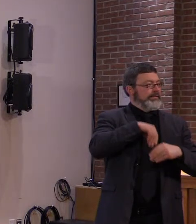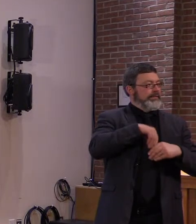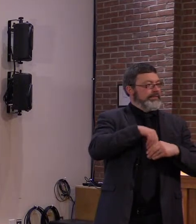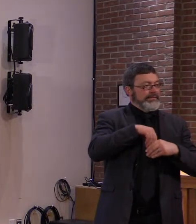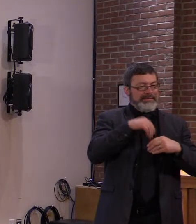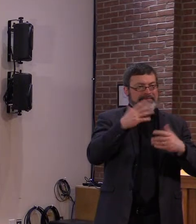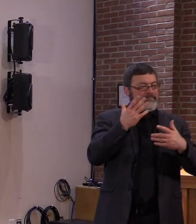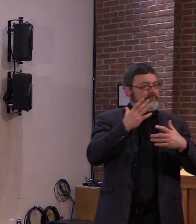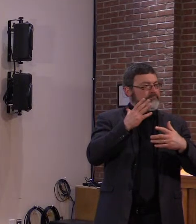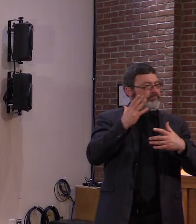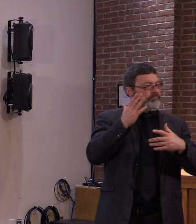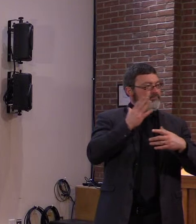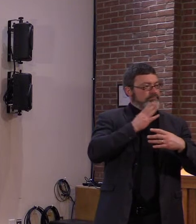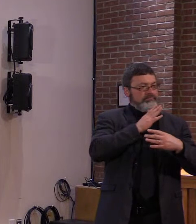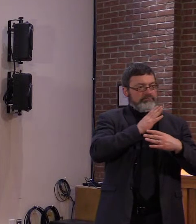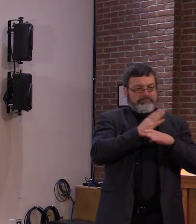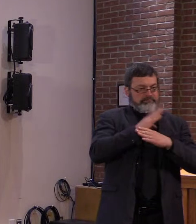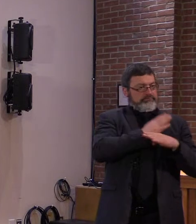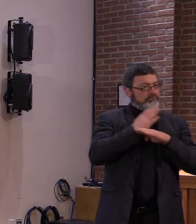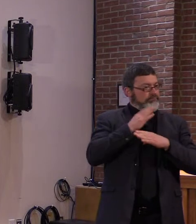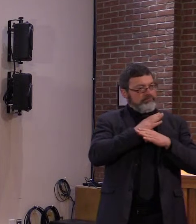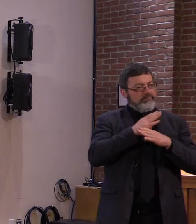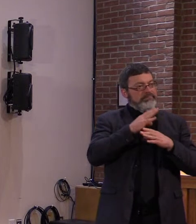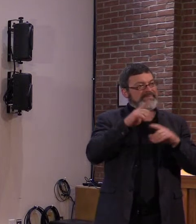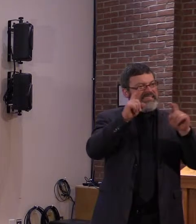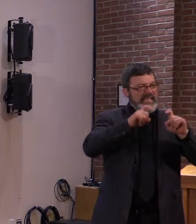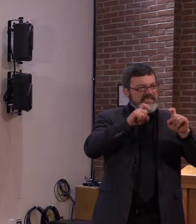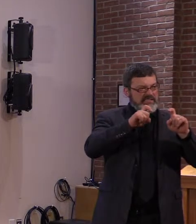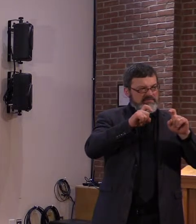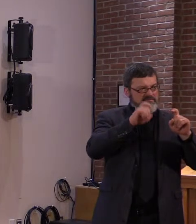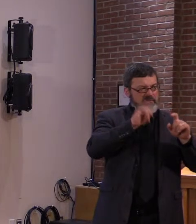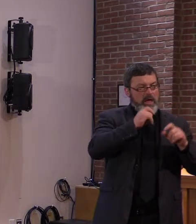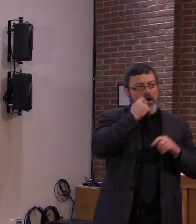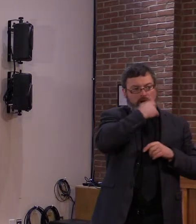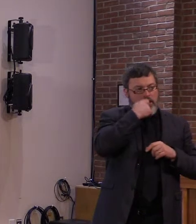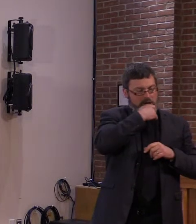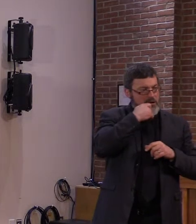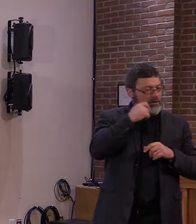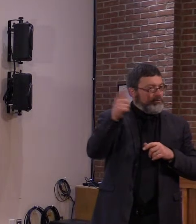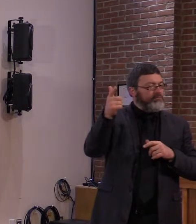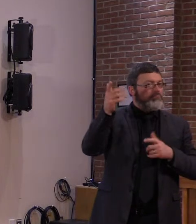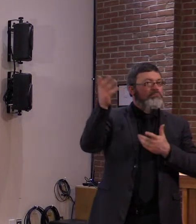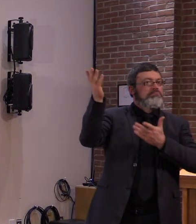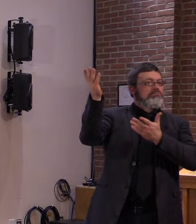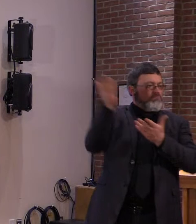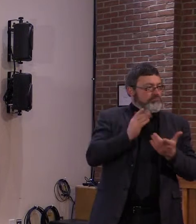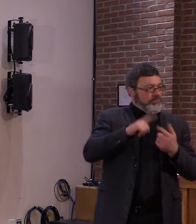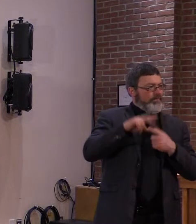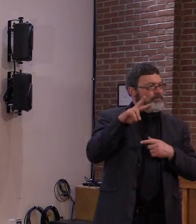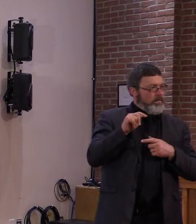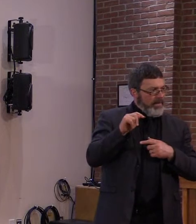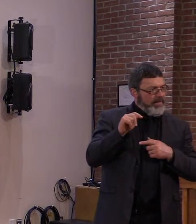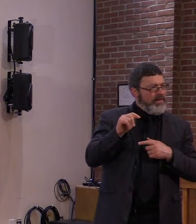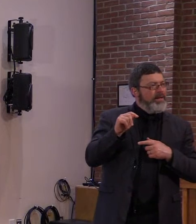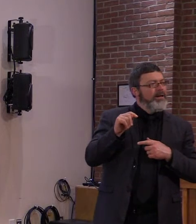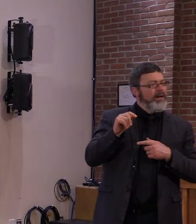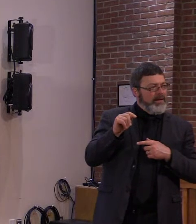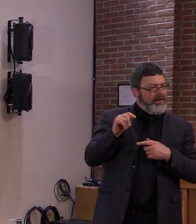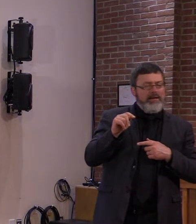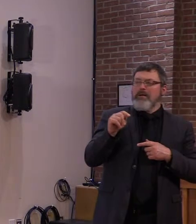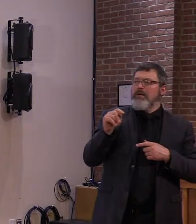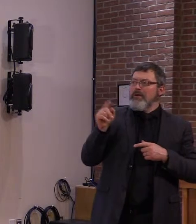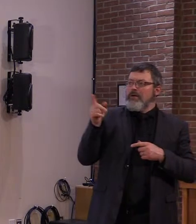no symptoms up until that point in time, and that's really stood us well along this time. So we've done a lot, I think,